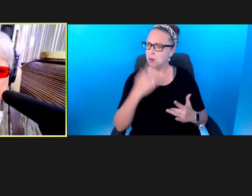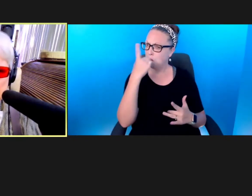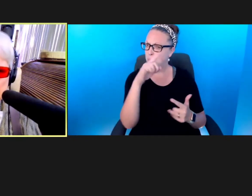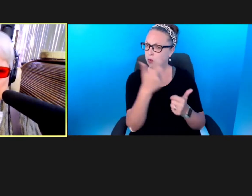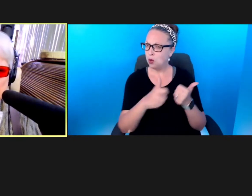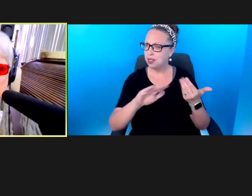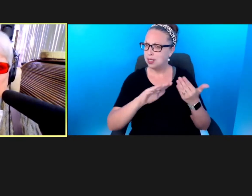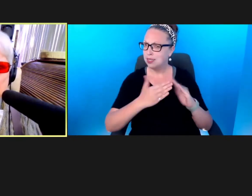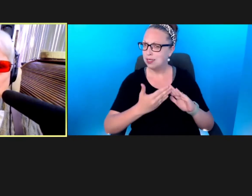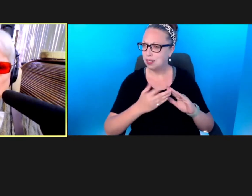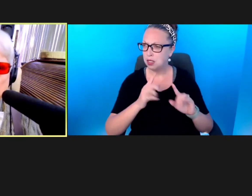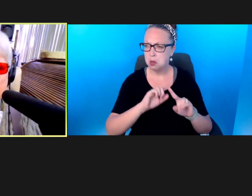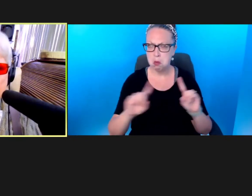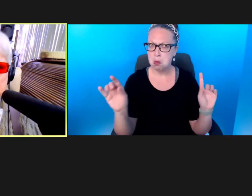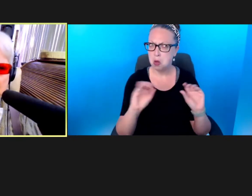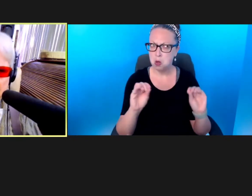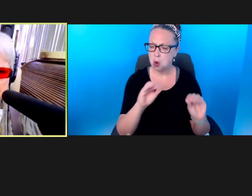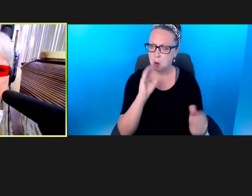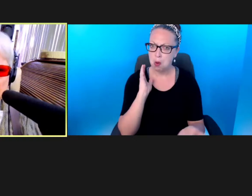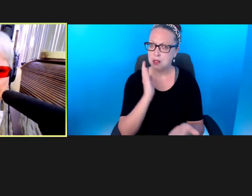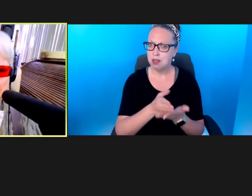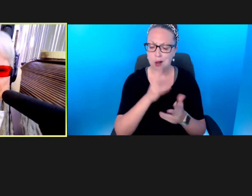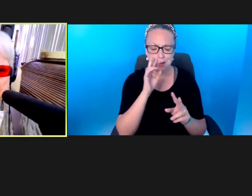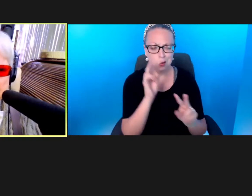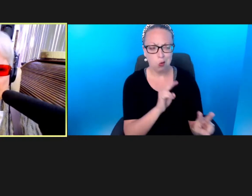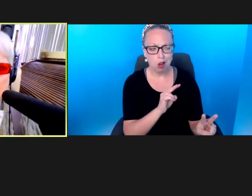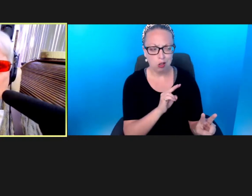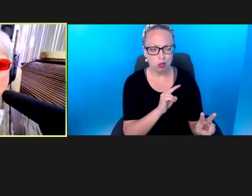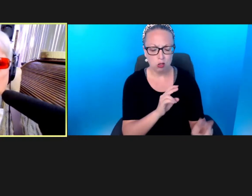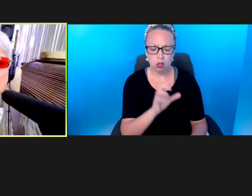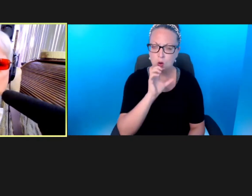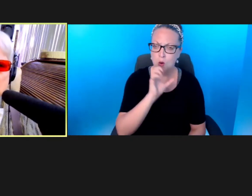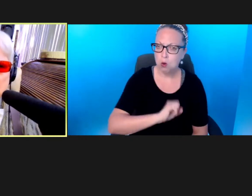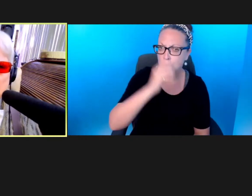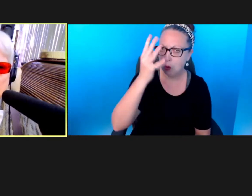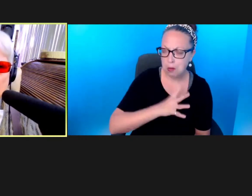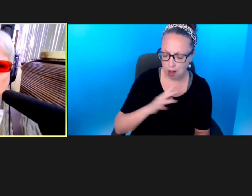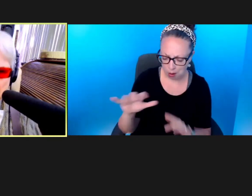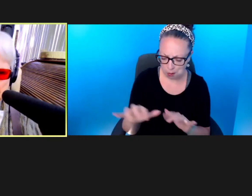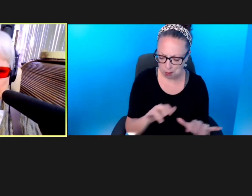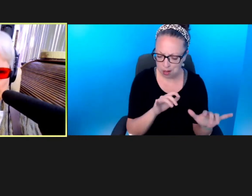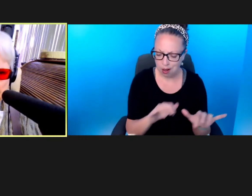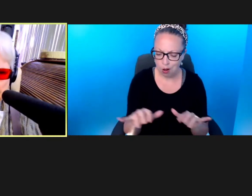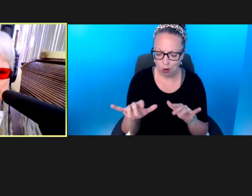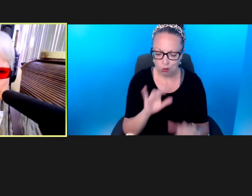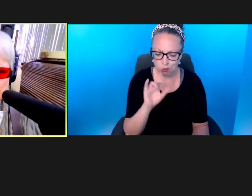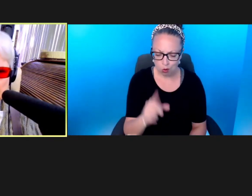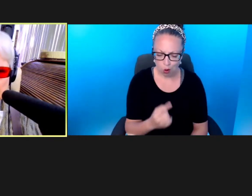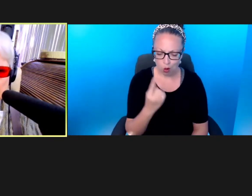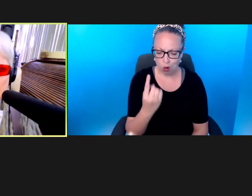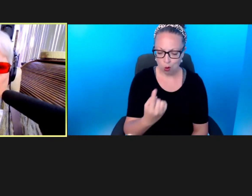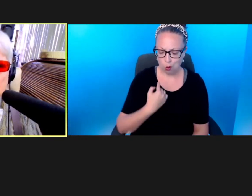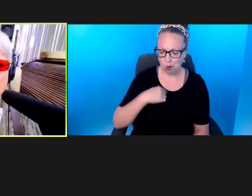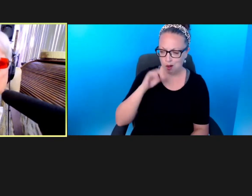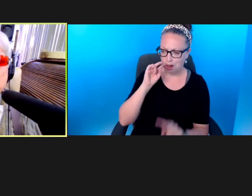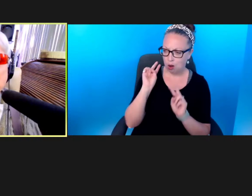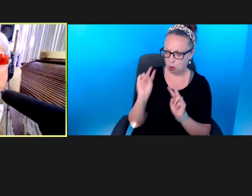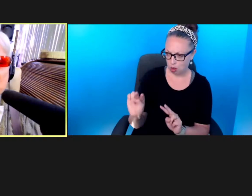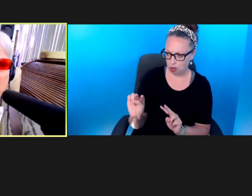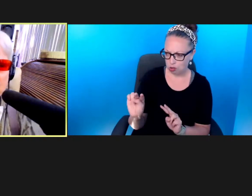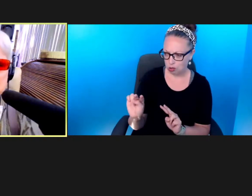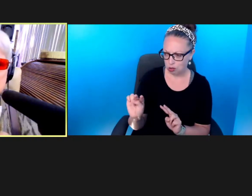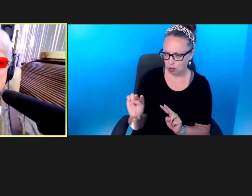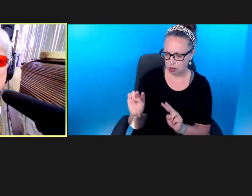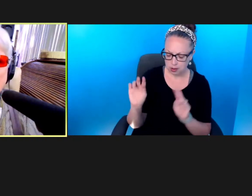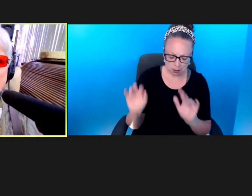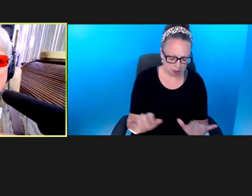and stared. An old man played piano. All alone, I watched him there. He played